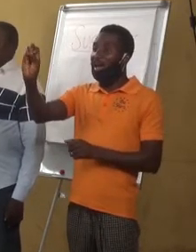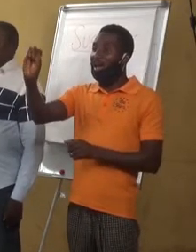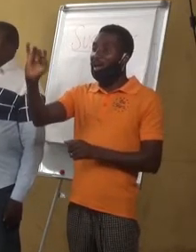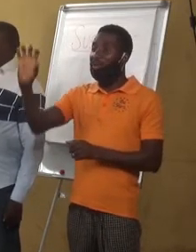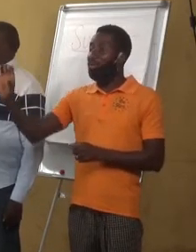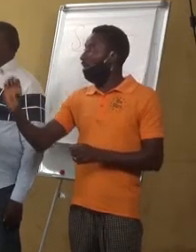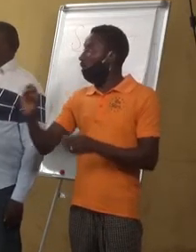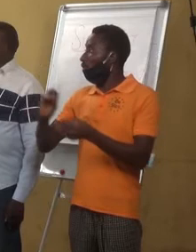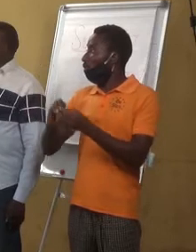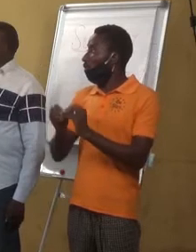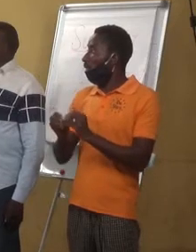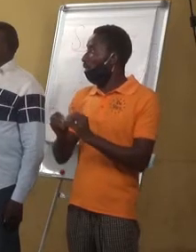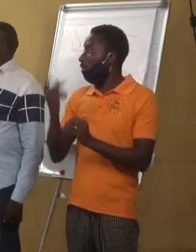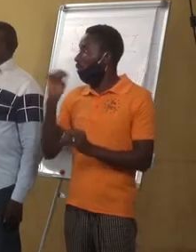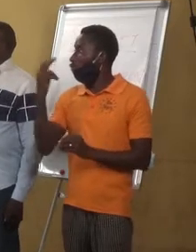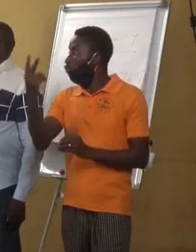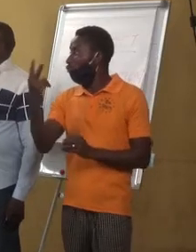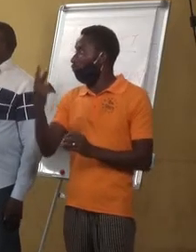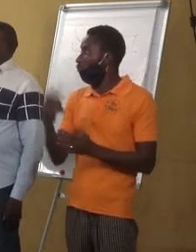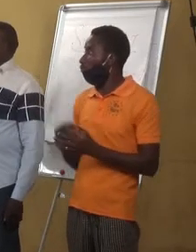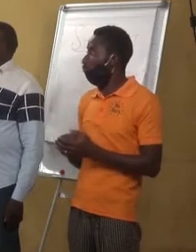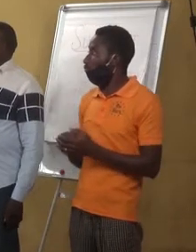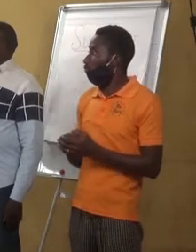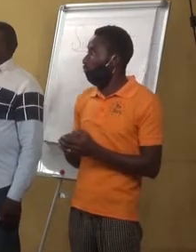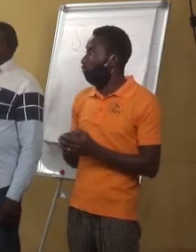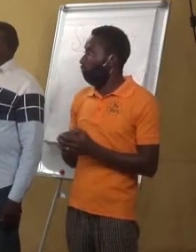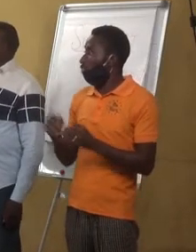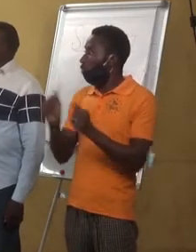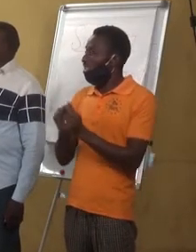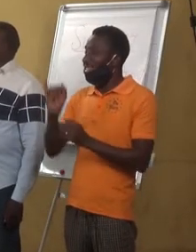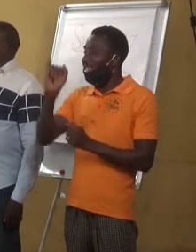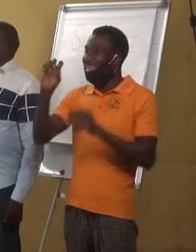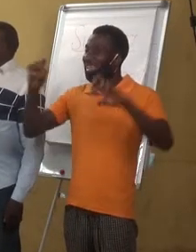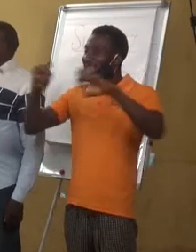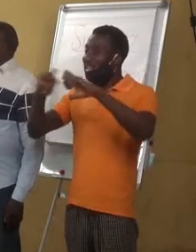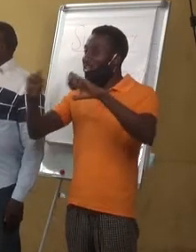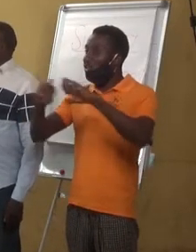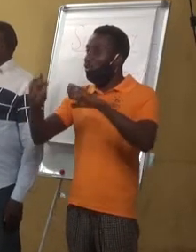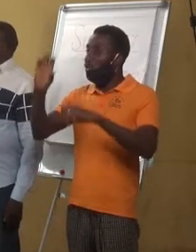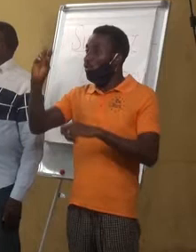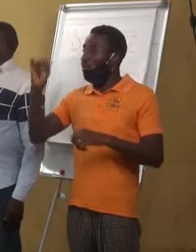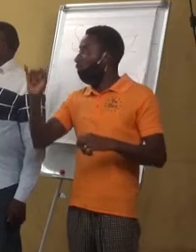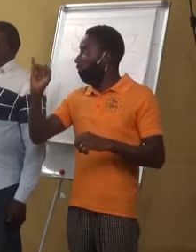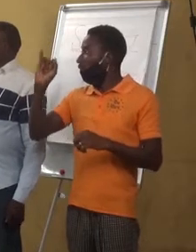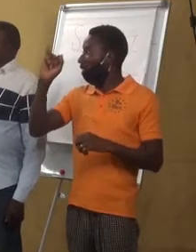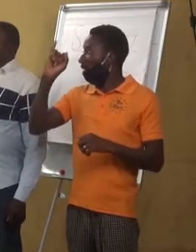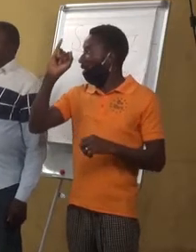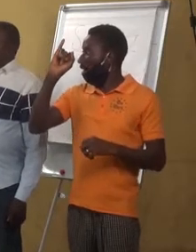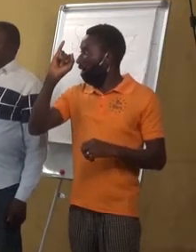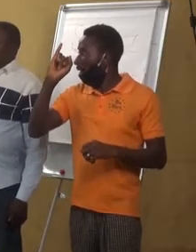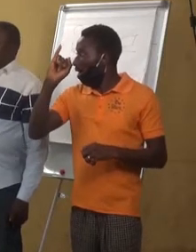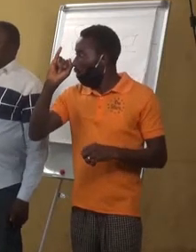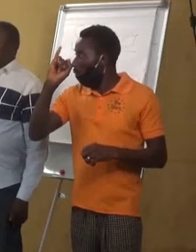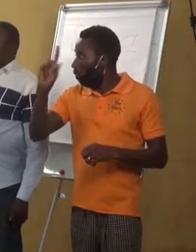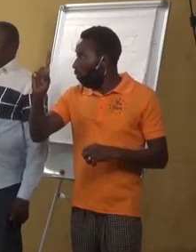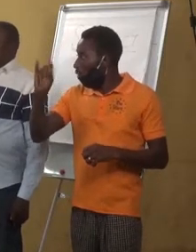is helium with atomic number 2, with the electronic configuration 1s2. In other words, it